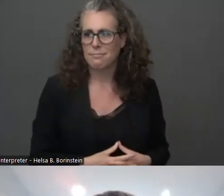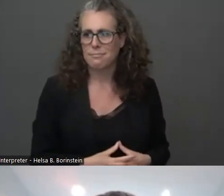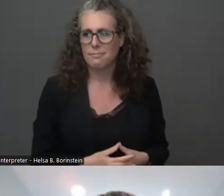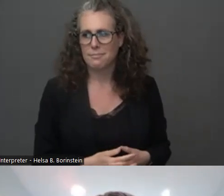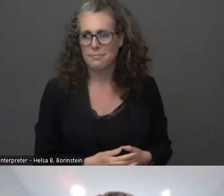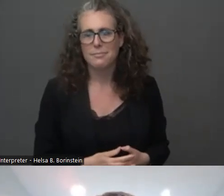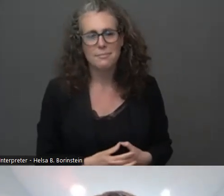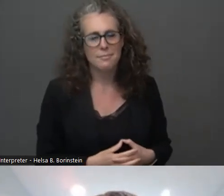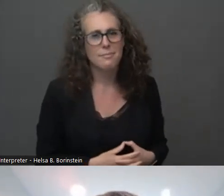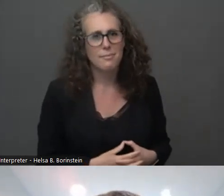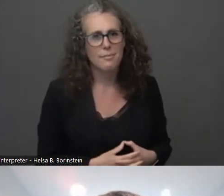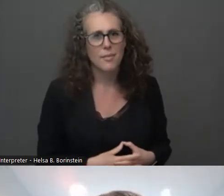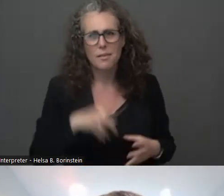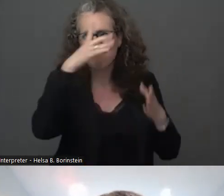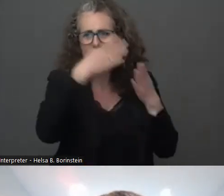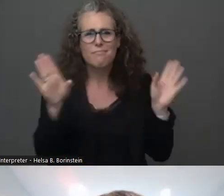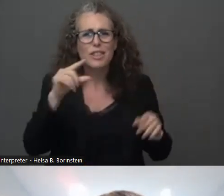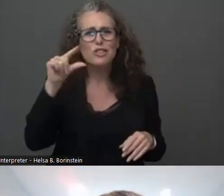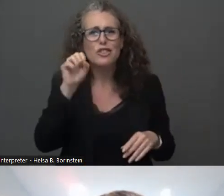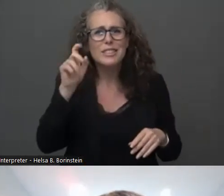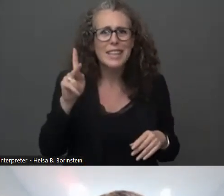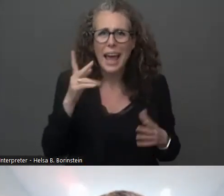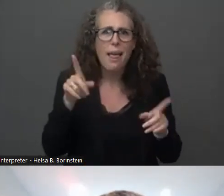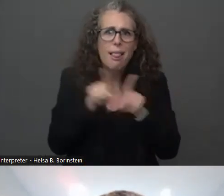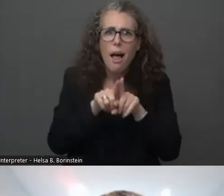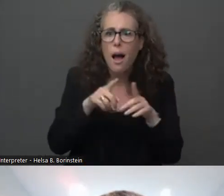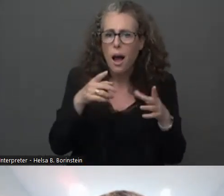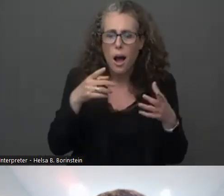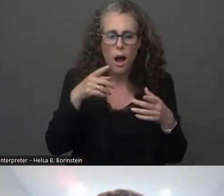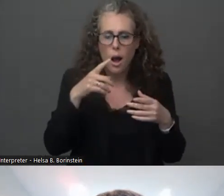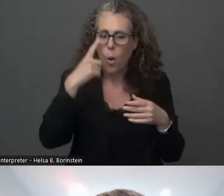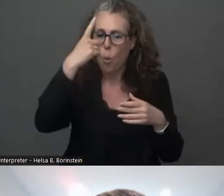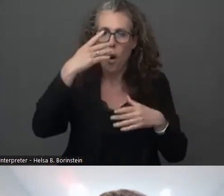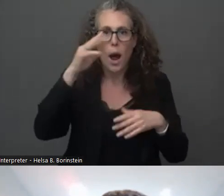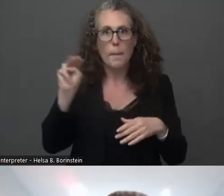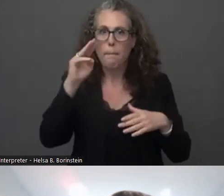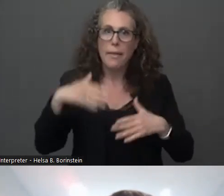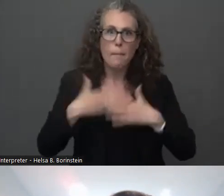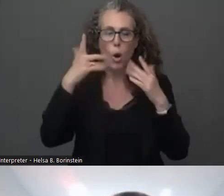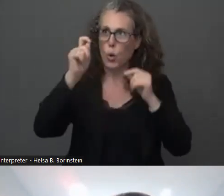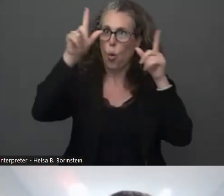across GSK that, you know, you haven't suddenly woken up as a social worker on a Monday morning?